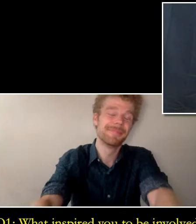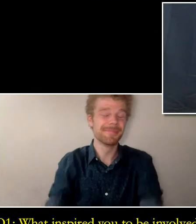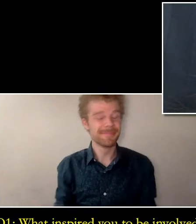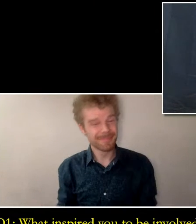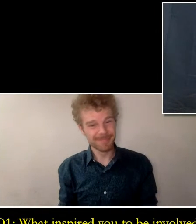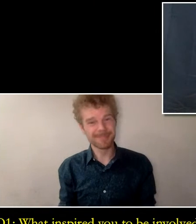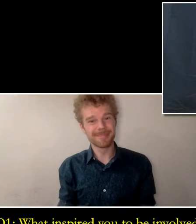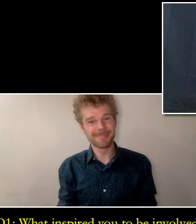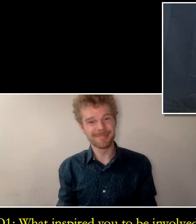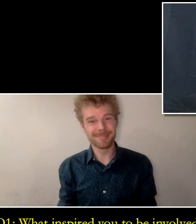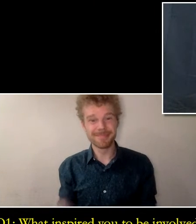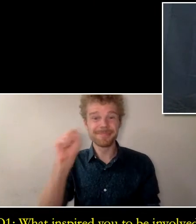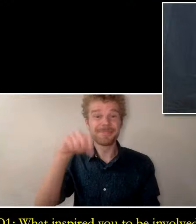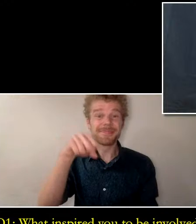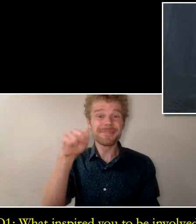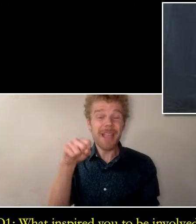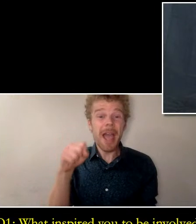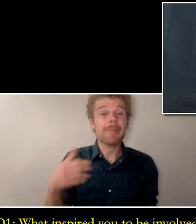run for office.